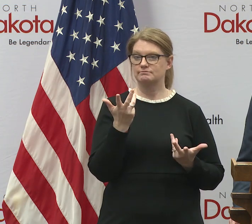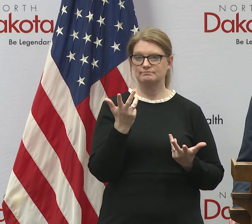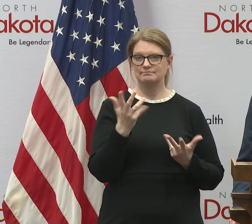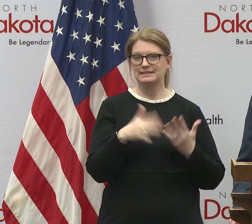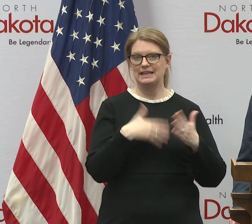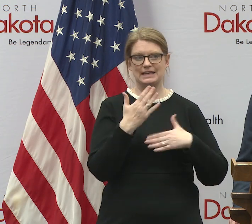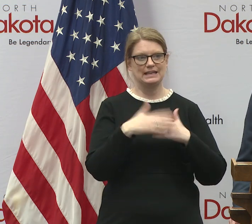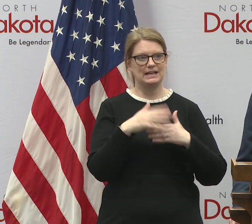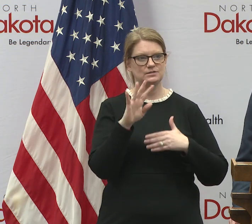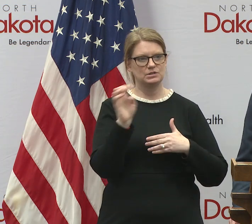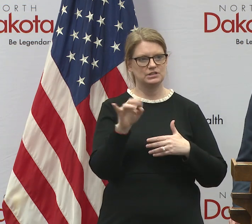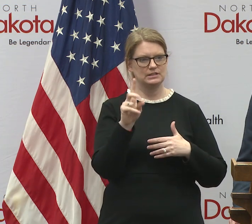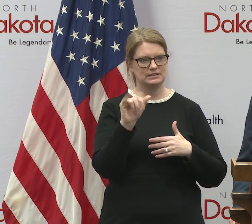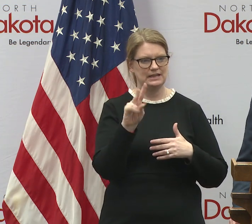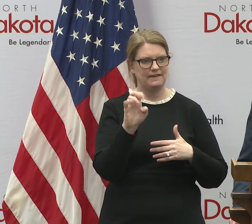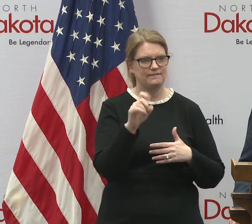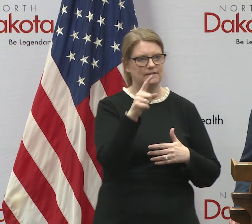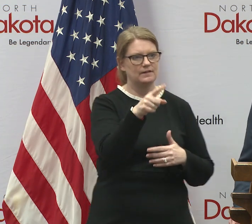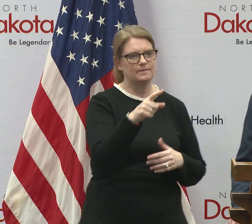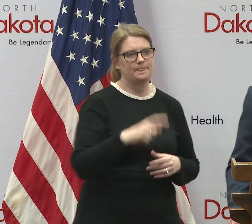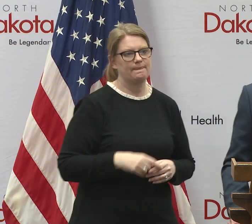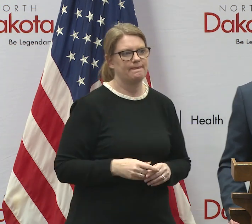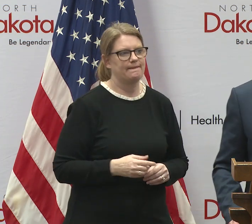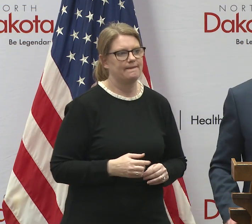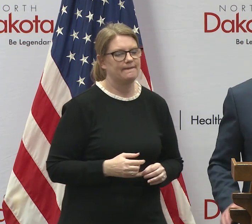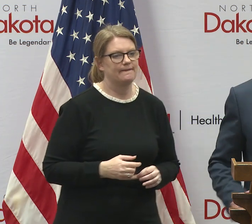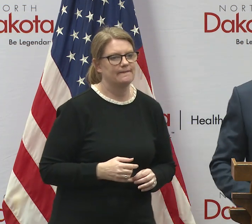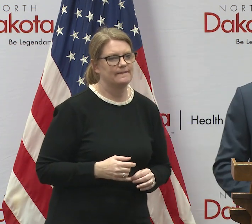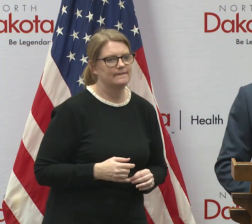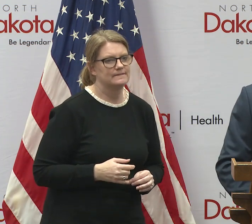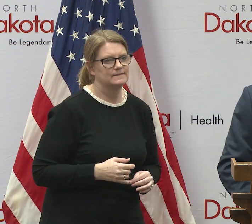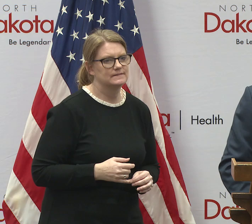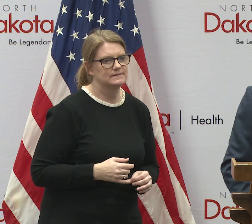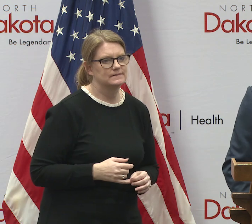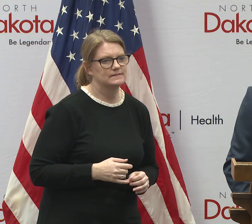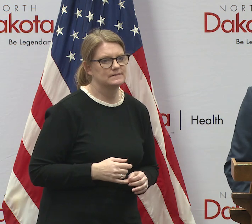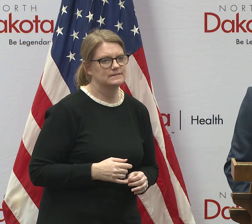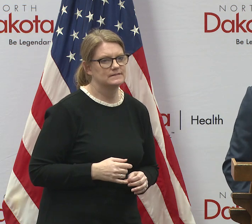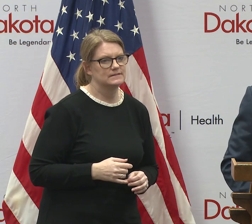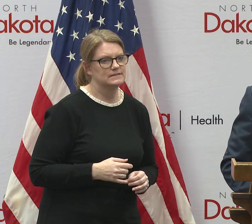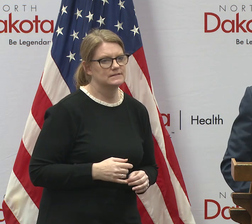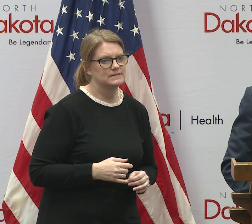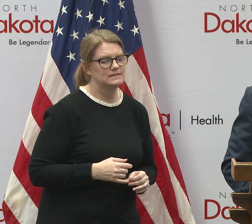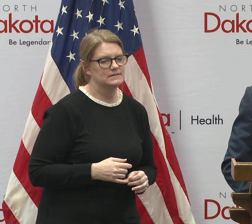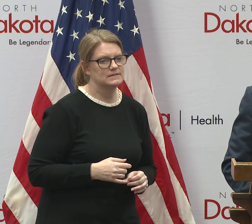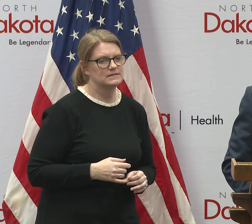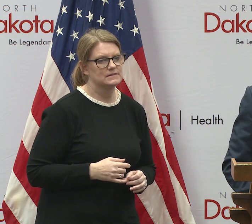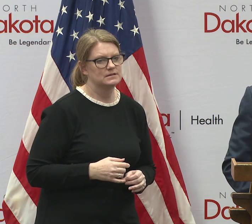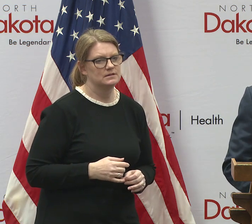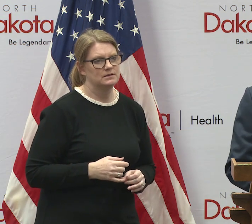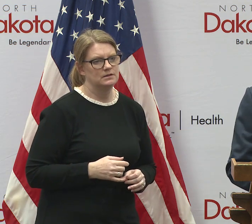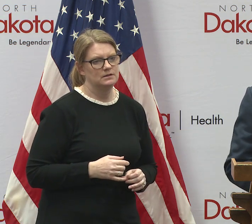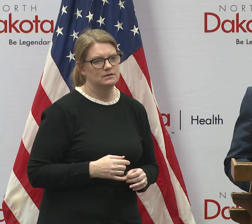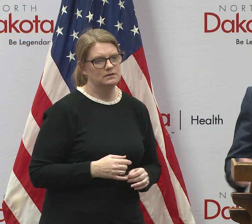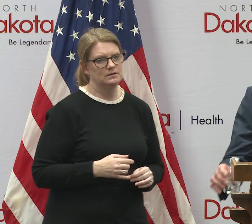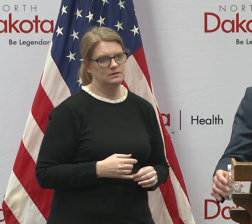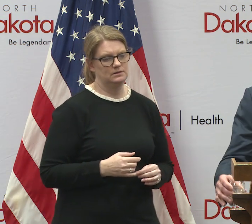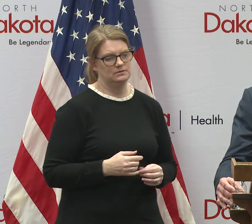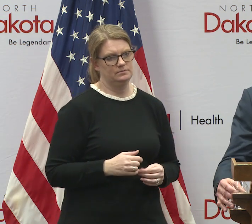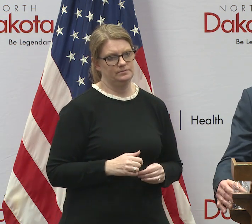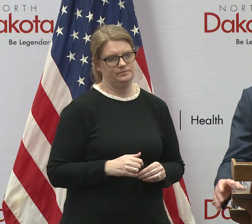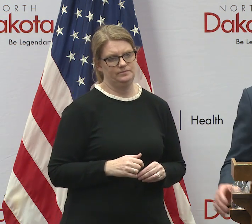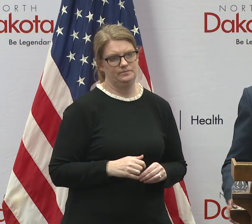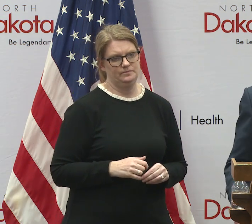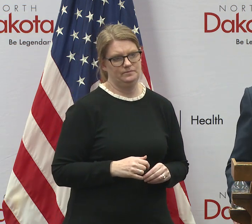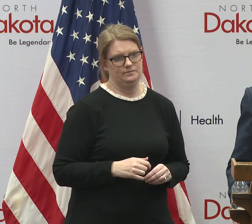next question, Dave. I have one just a little off topic, because there's some pushback from Minnesota